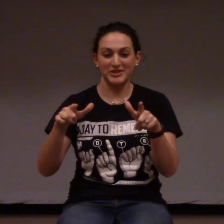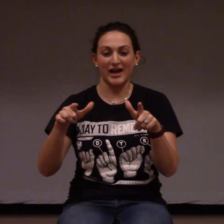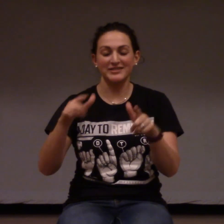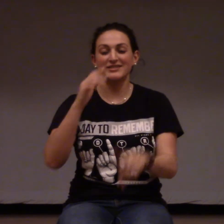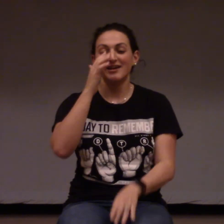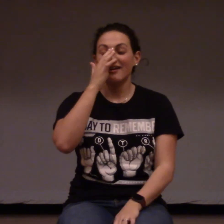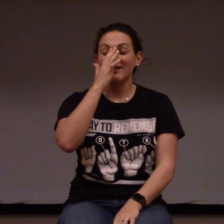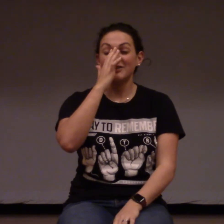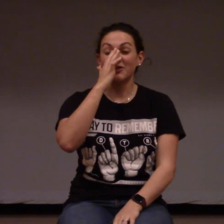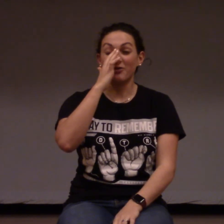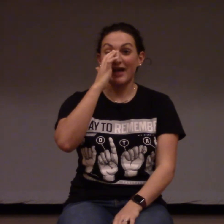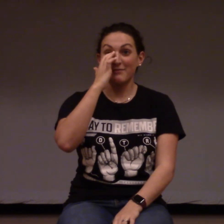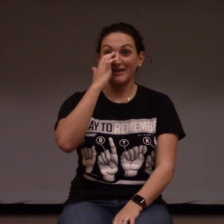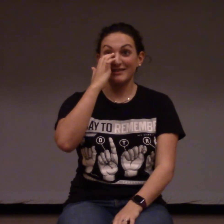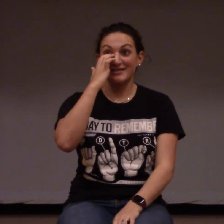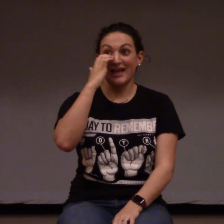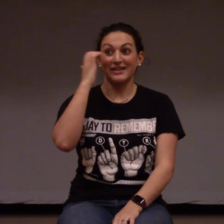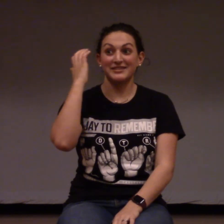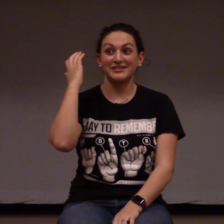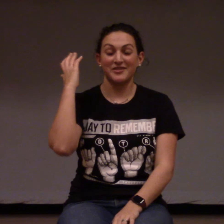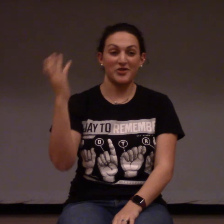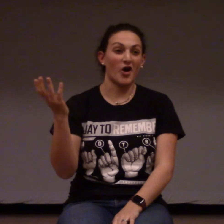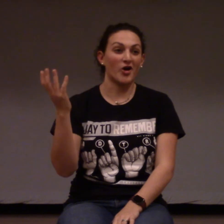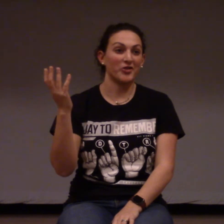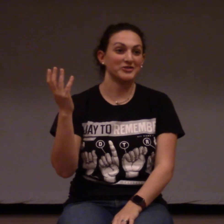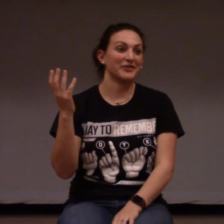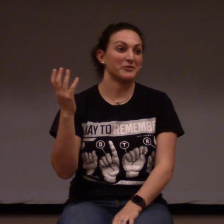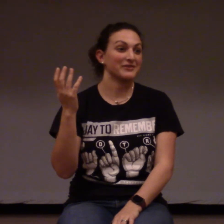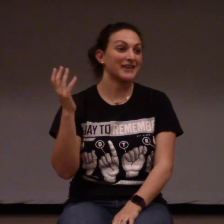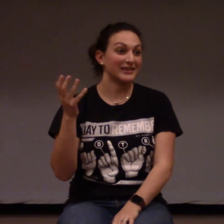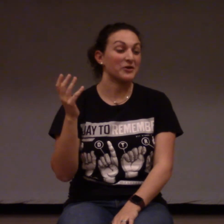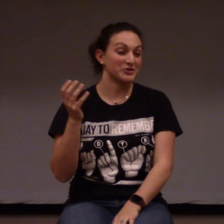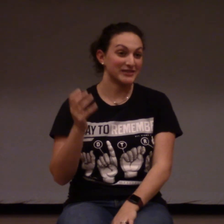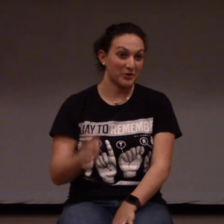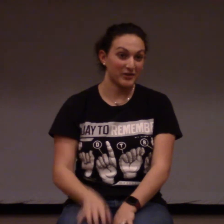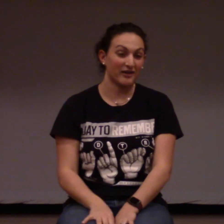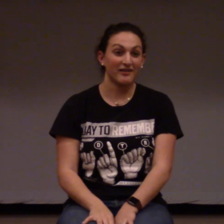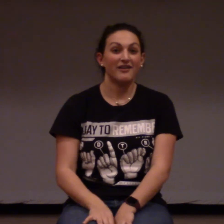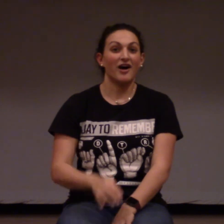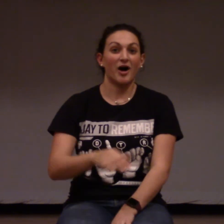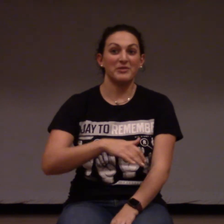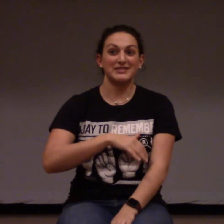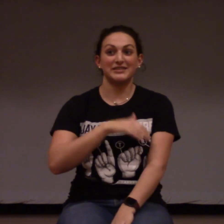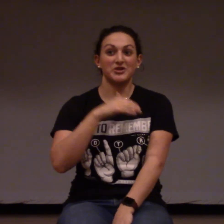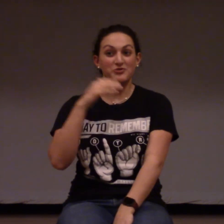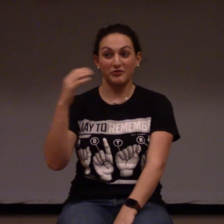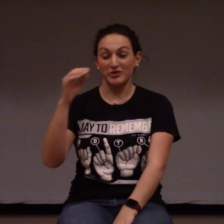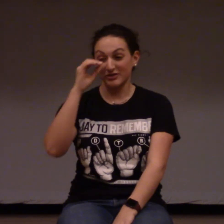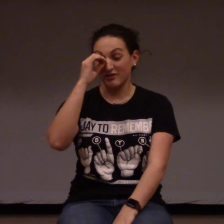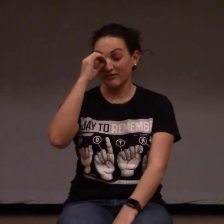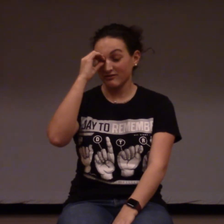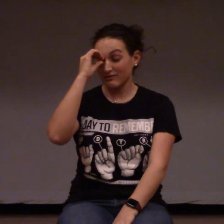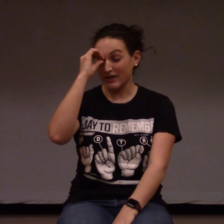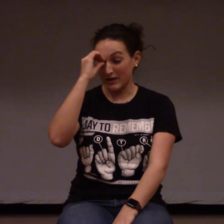Yes. So that means that there are other sign languages out there. This isn't a universal